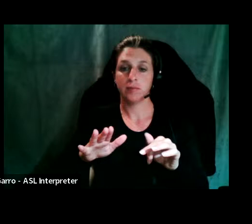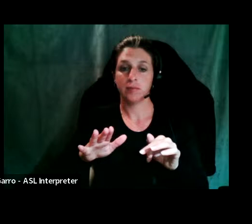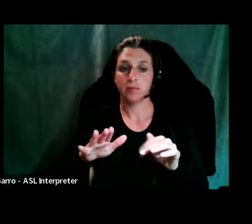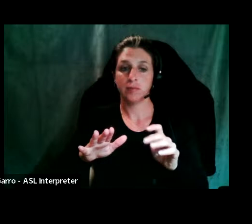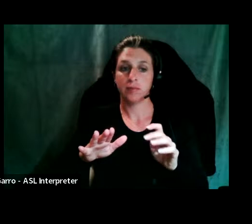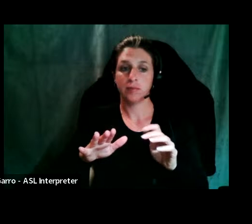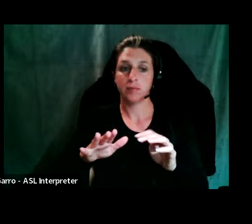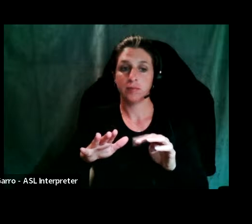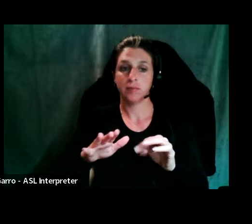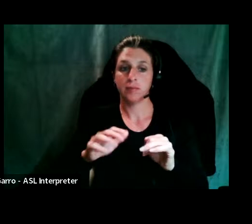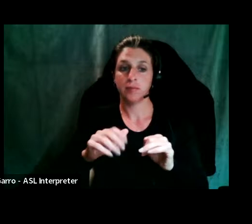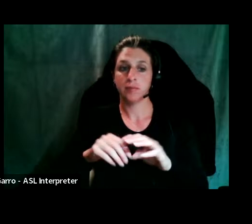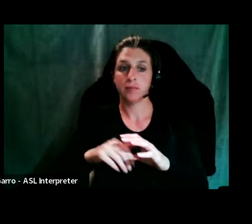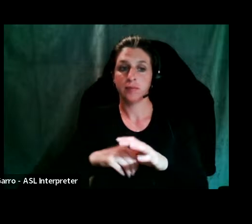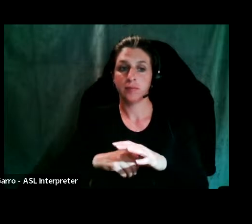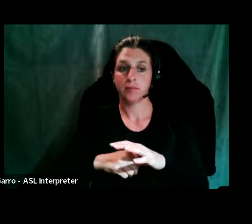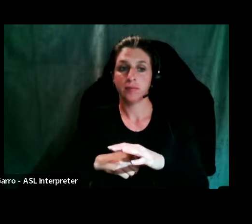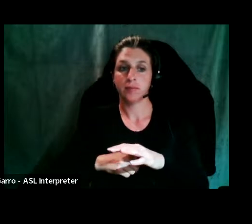me.